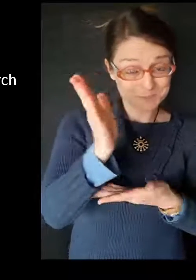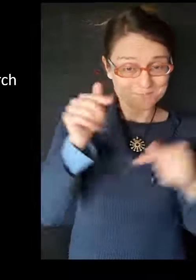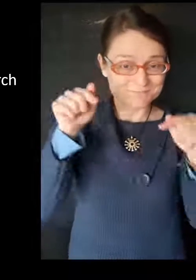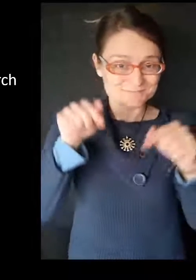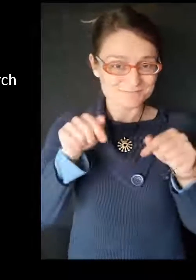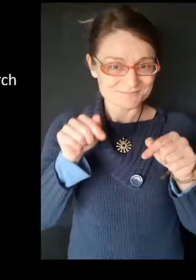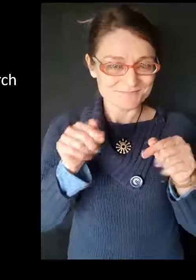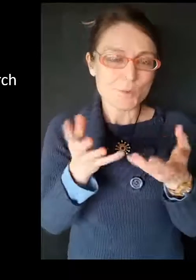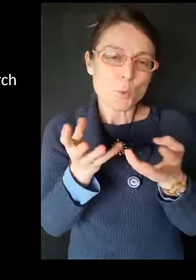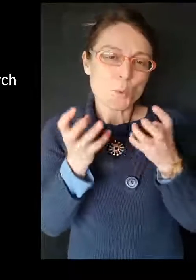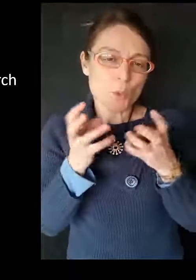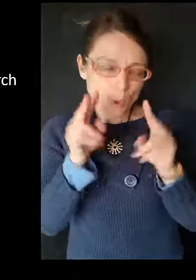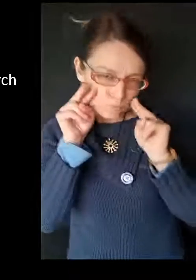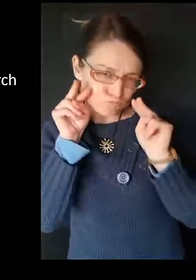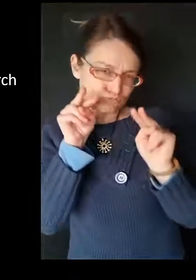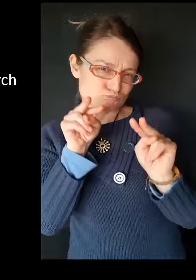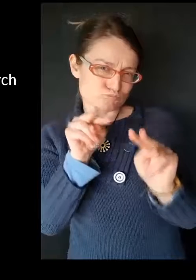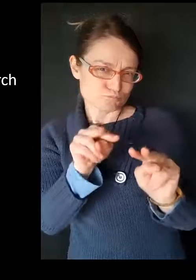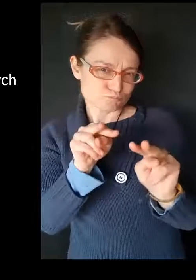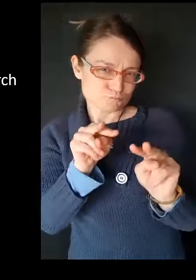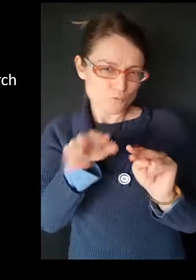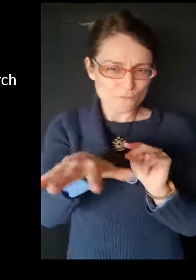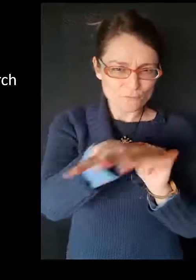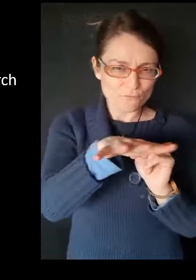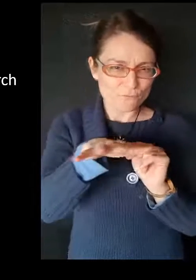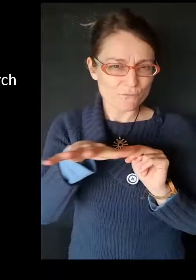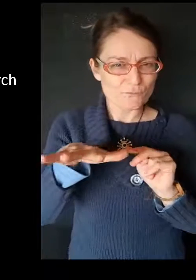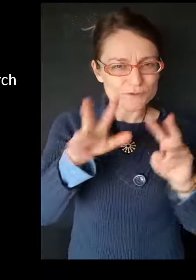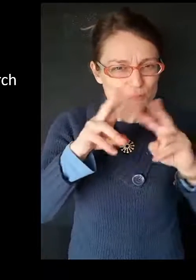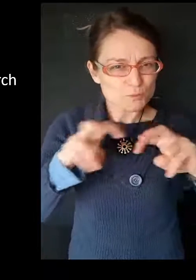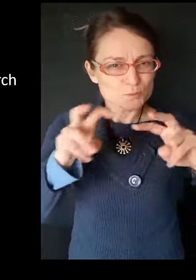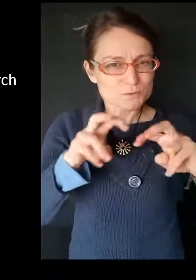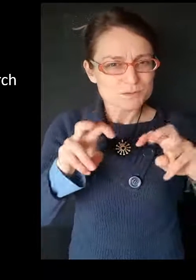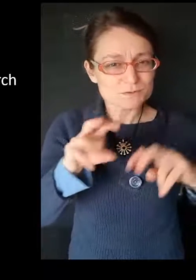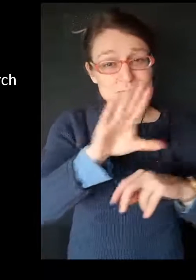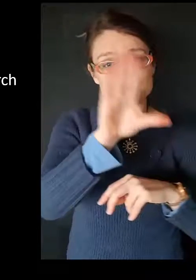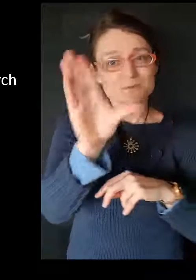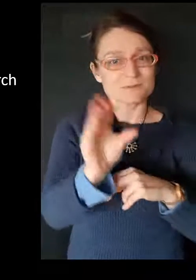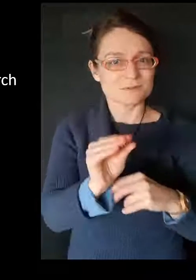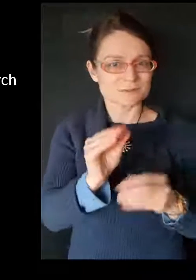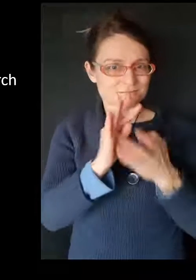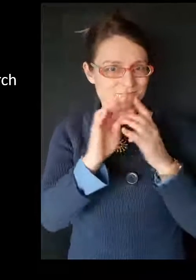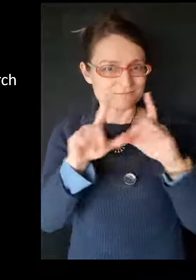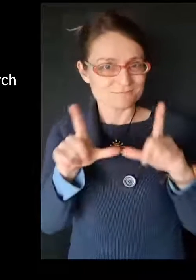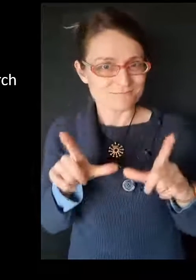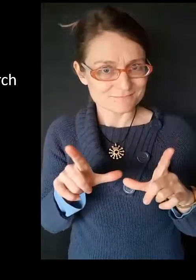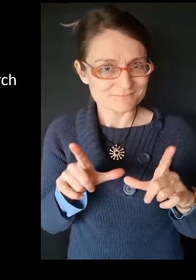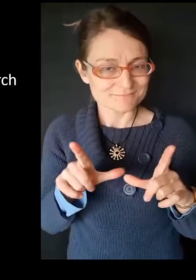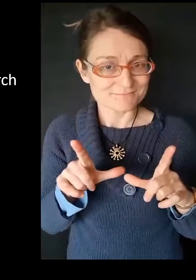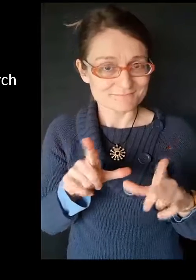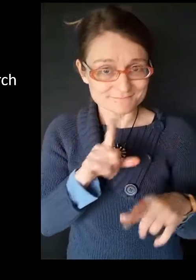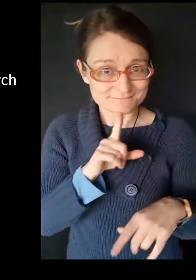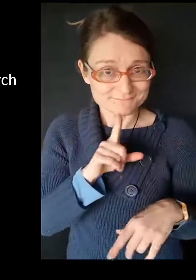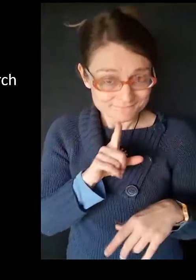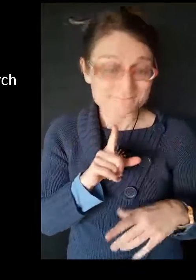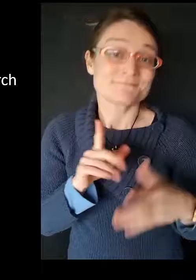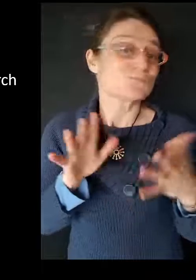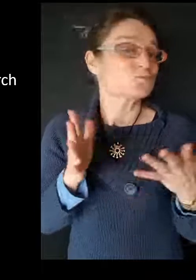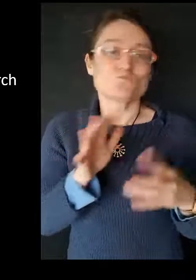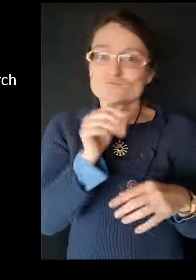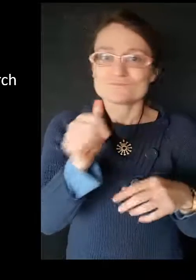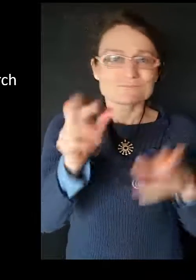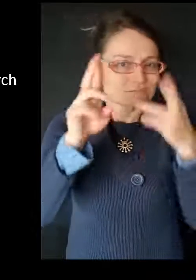Okay, well, in this presentation we want to look at the field of research on African Sign